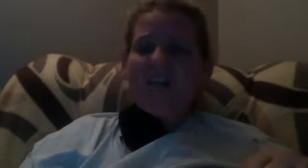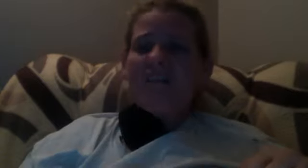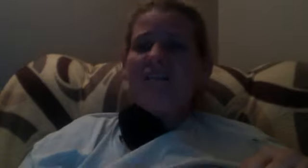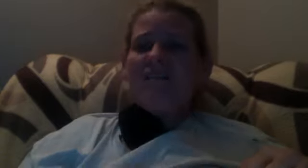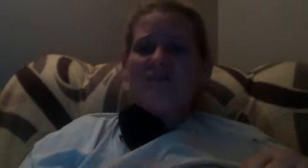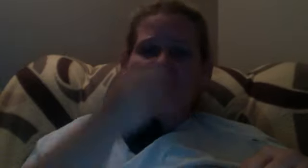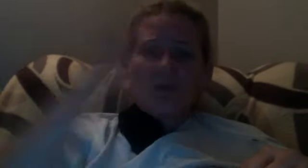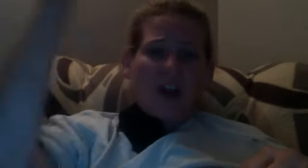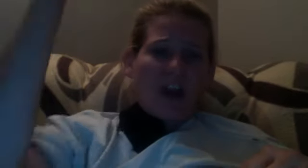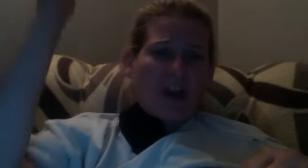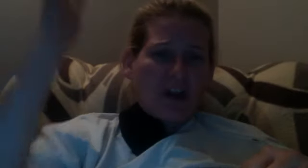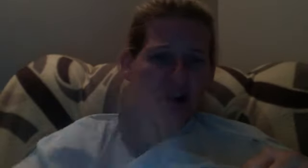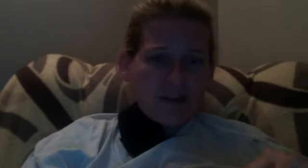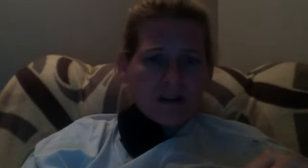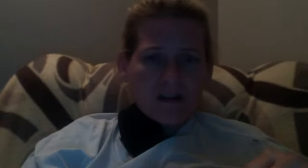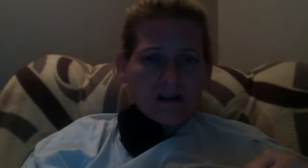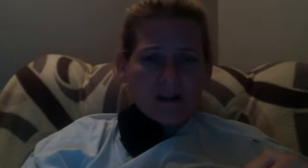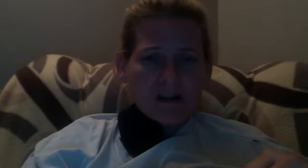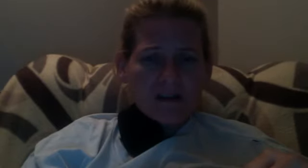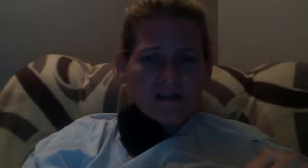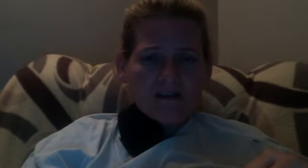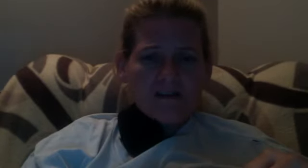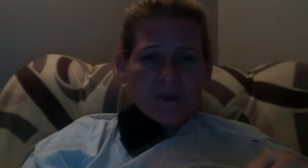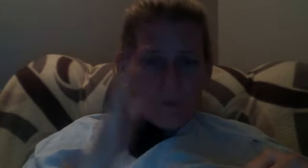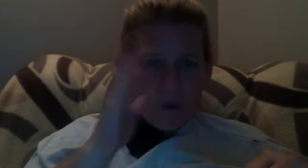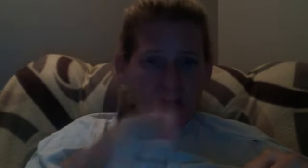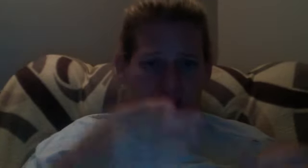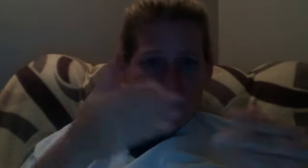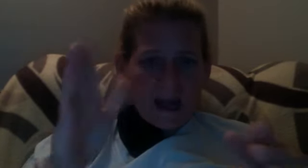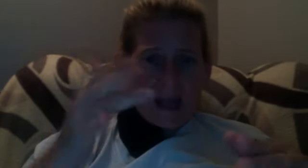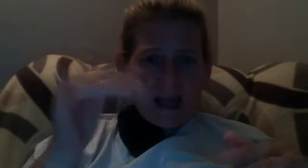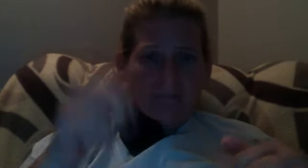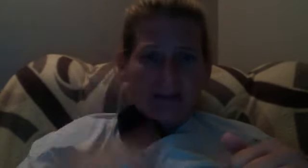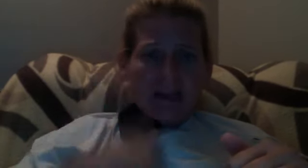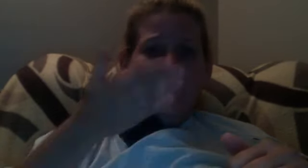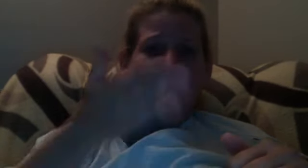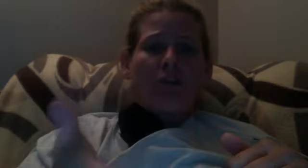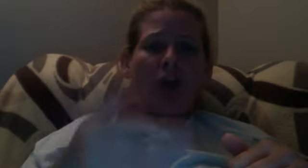be pretty neat. $20. Yeah, I got you by 10 years. Come on, let's go. All right, one, two, three. Pass the truck.